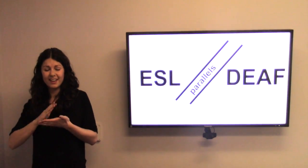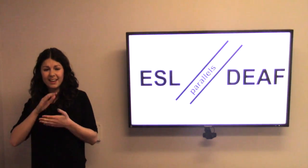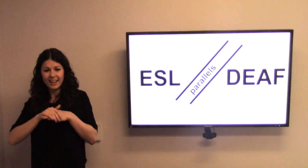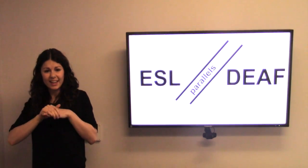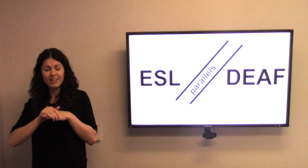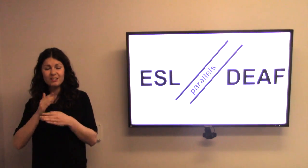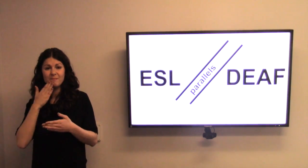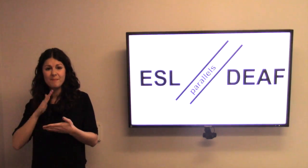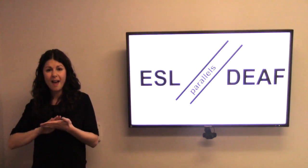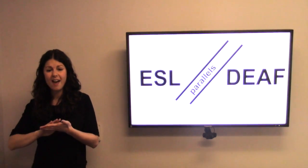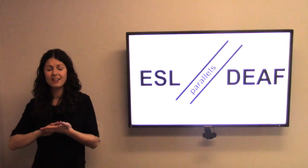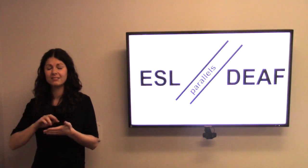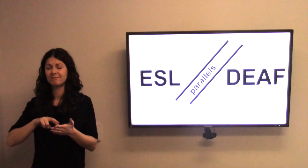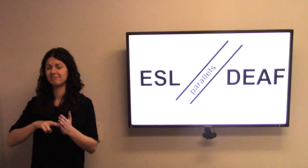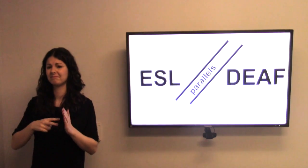friends.